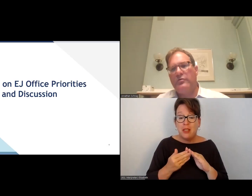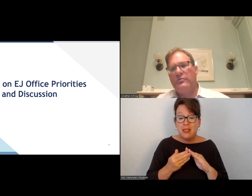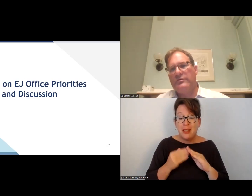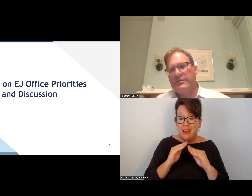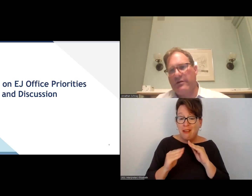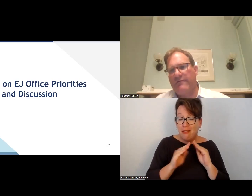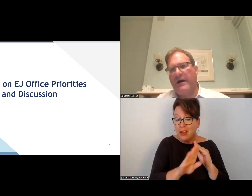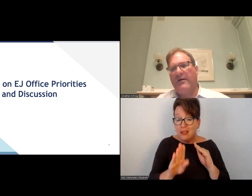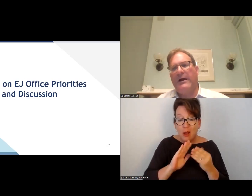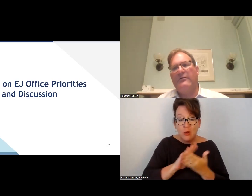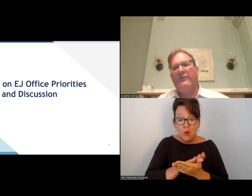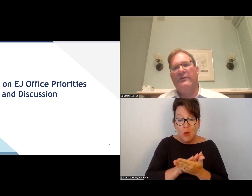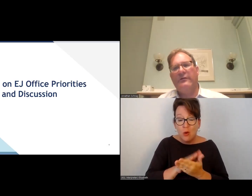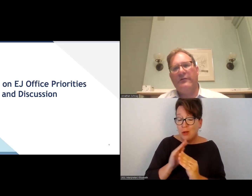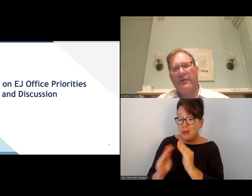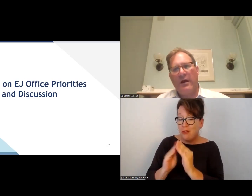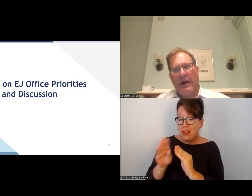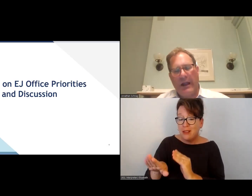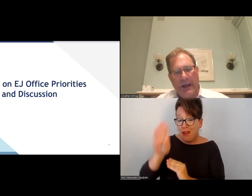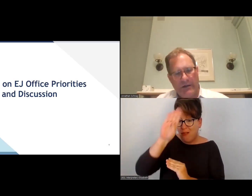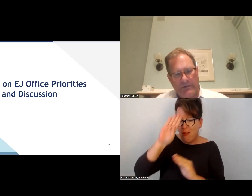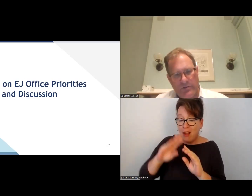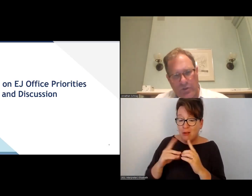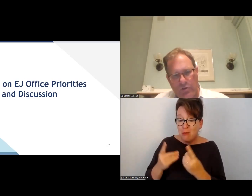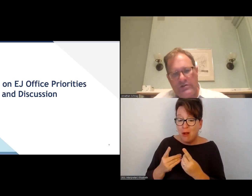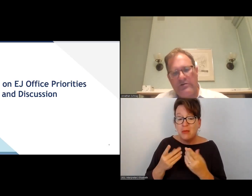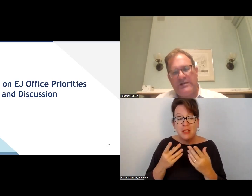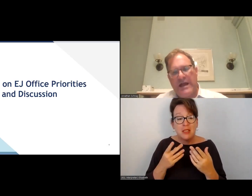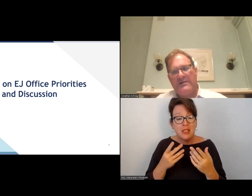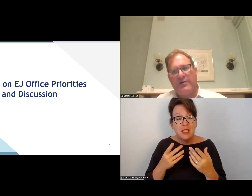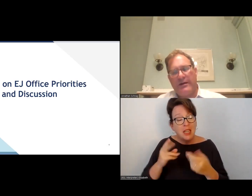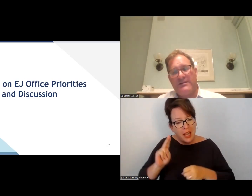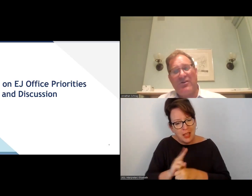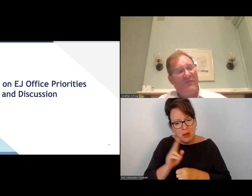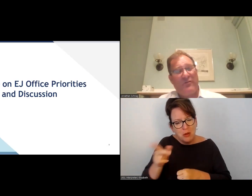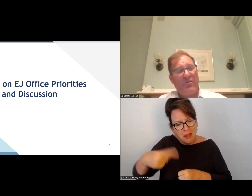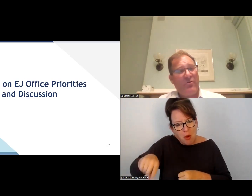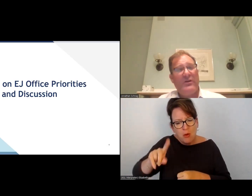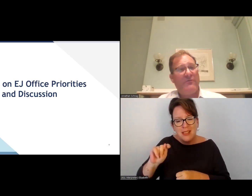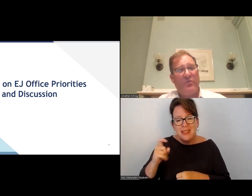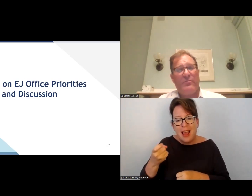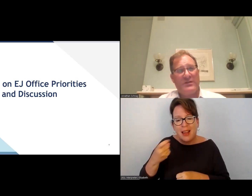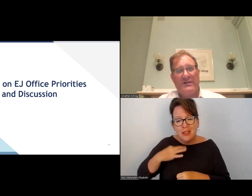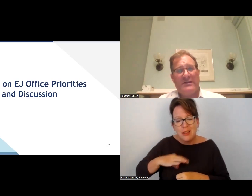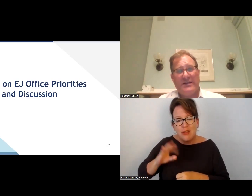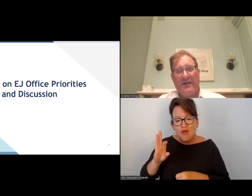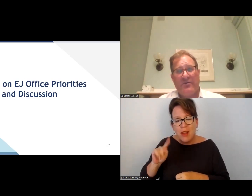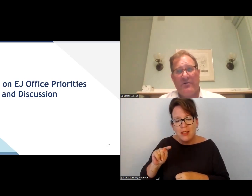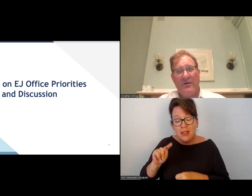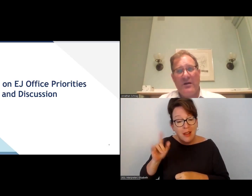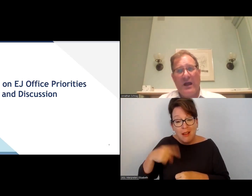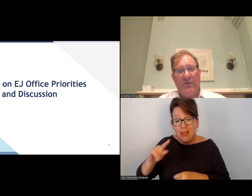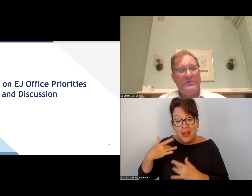their schools, their firehouses, and use those tax credits that offer a 30 to 40%